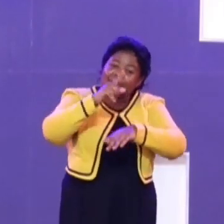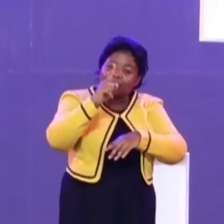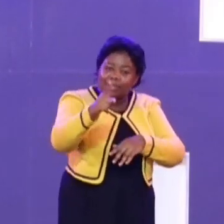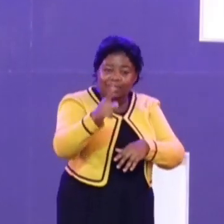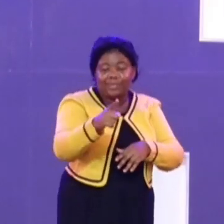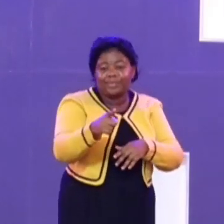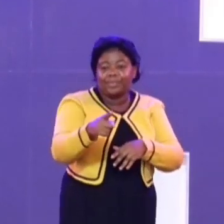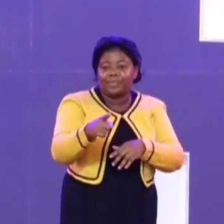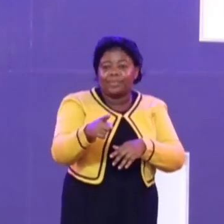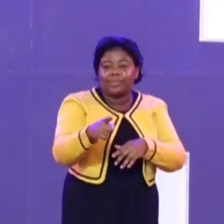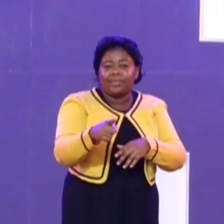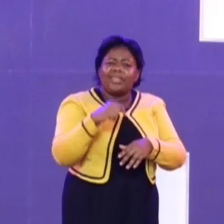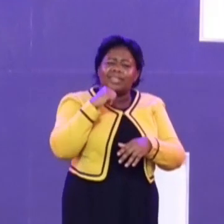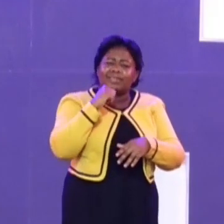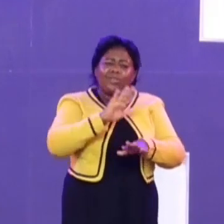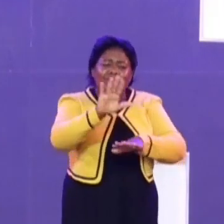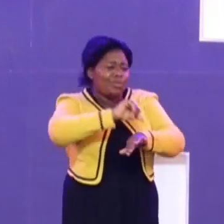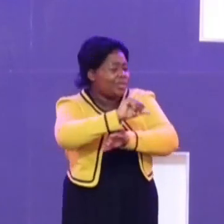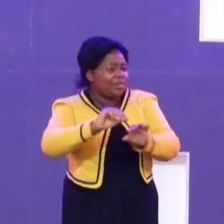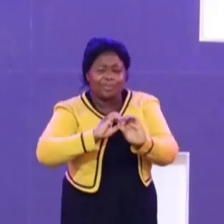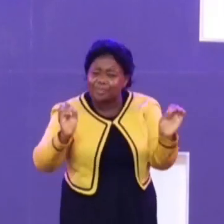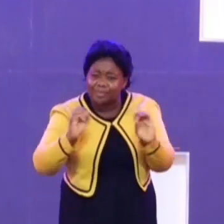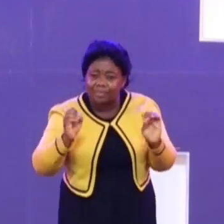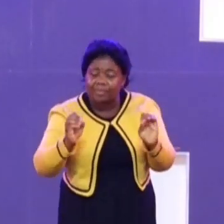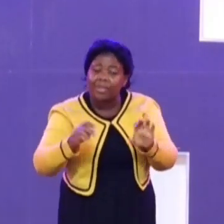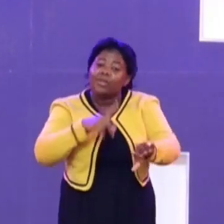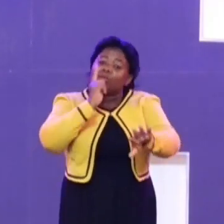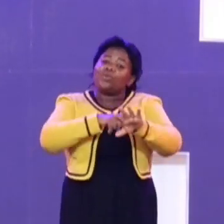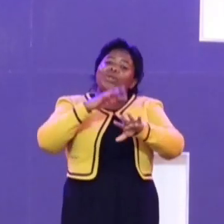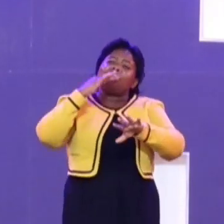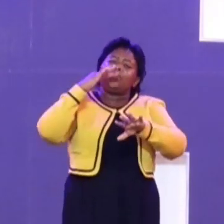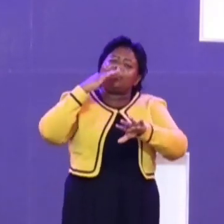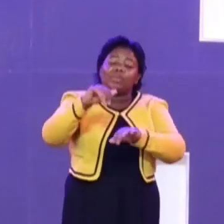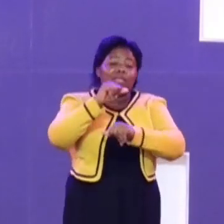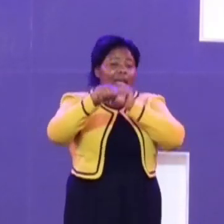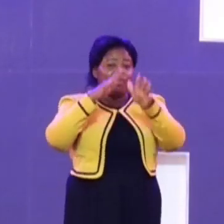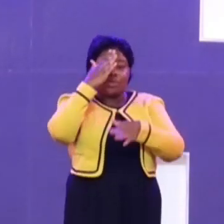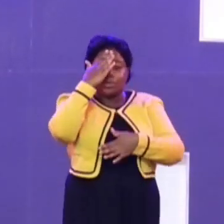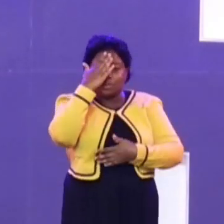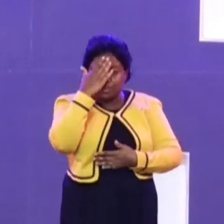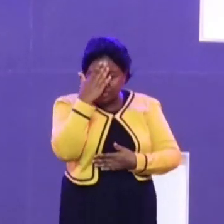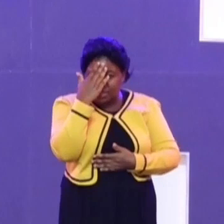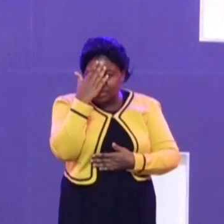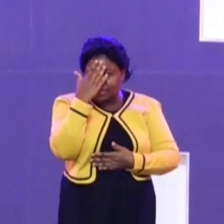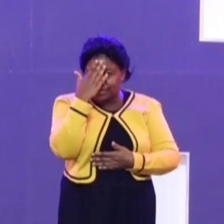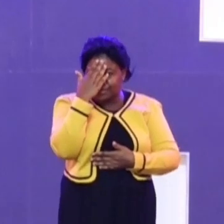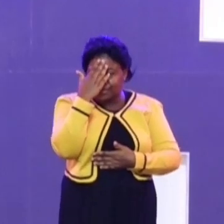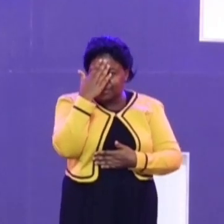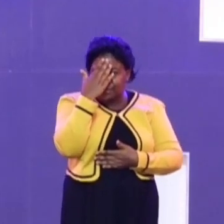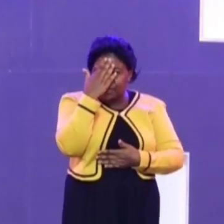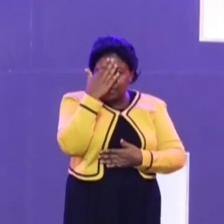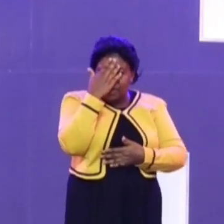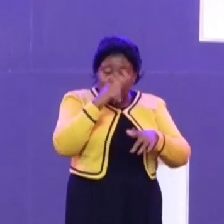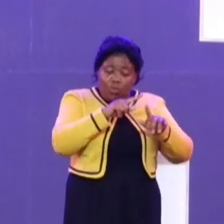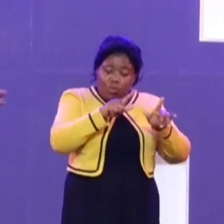katonda gali kugwe. It is not your anointing. Si mafuta go. So the moment we talk about humility. Kakati kwetuongela ku bweto waze. We are taking